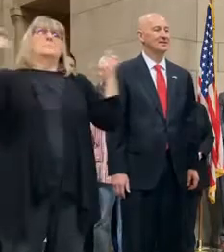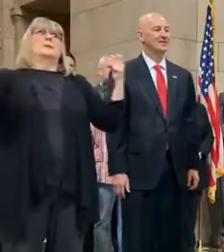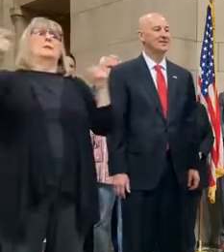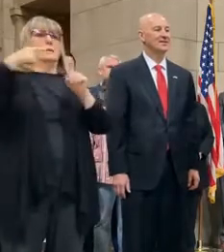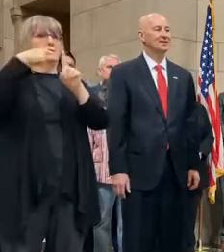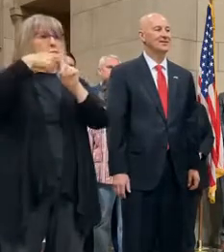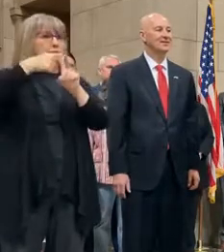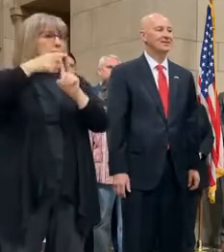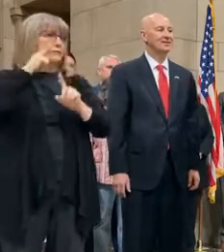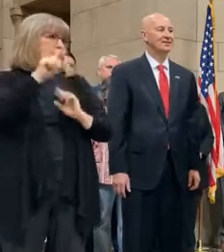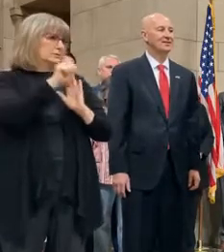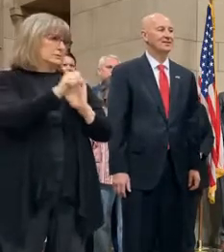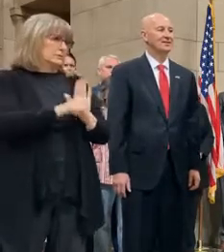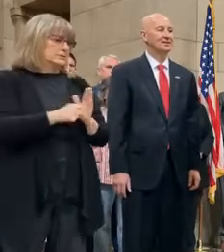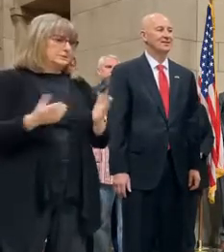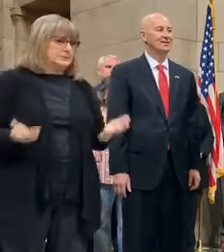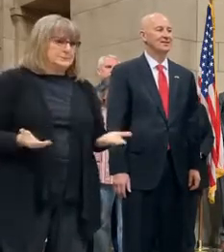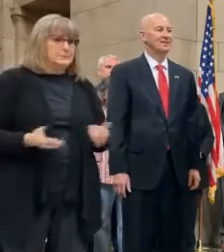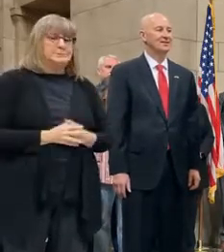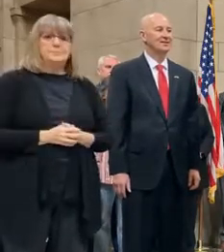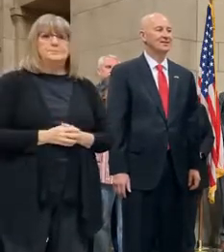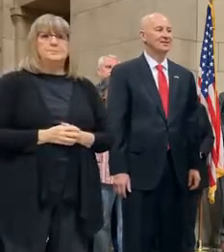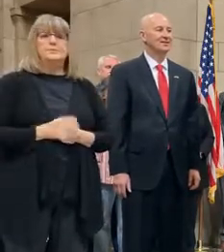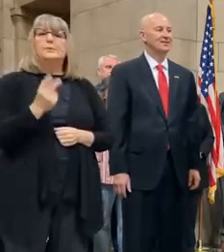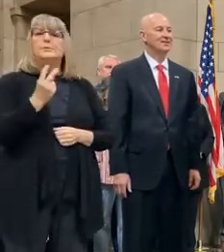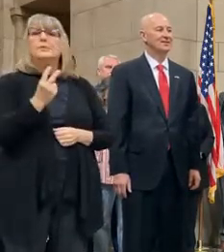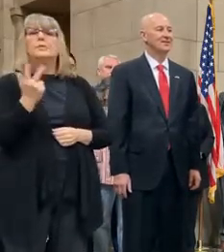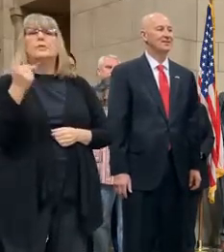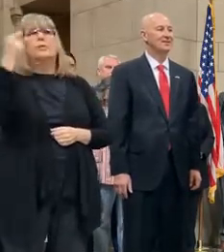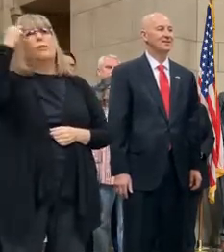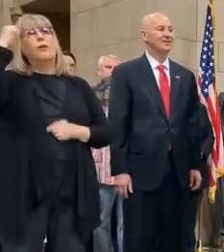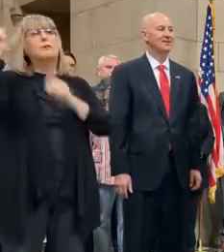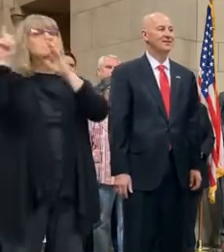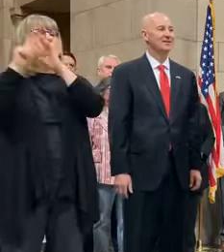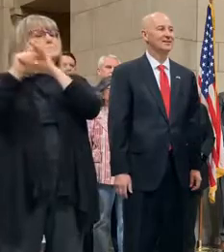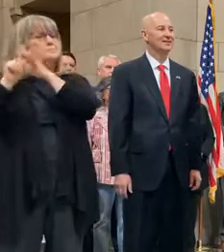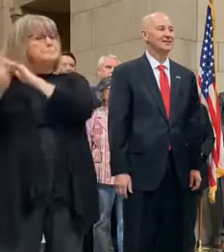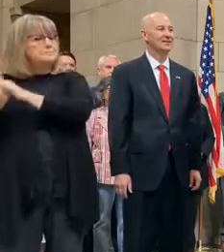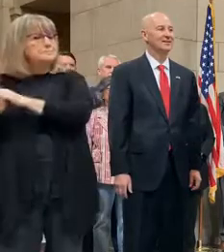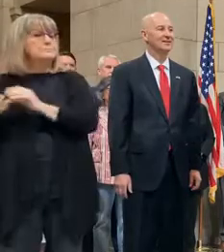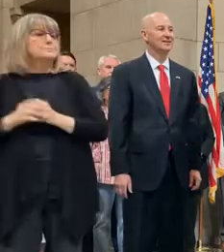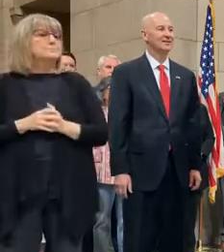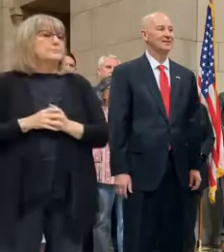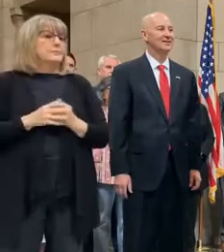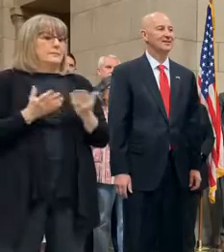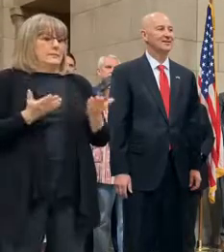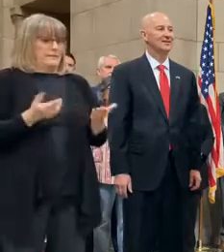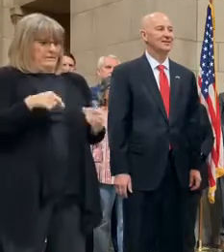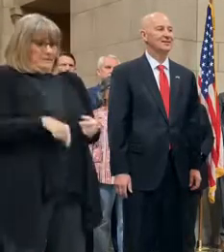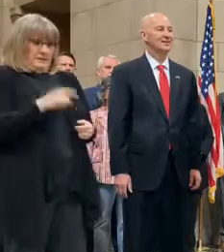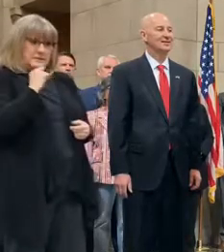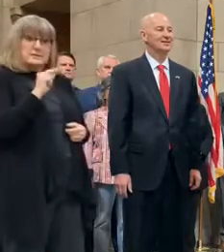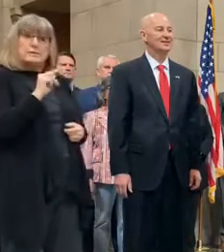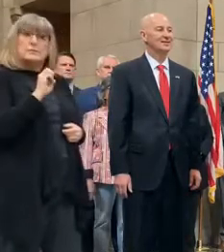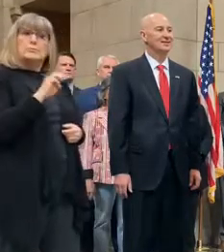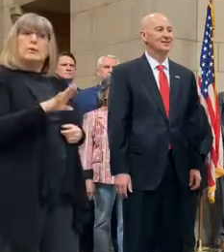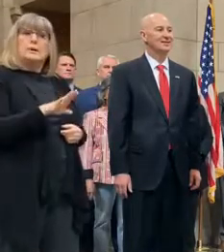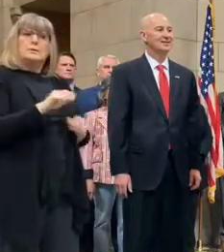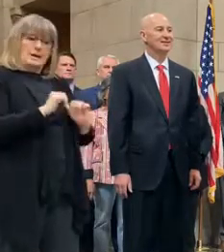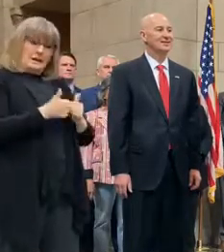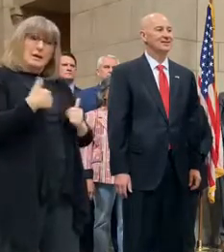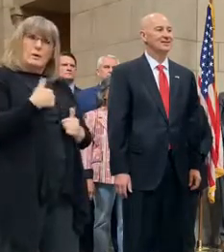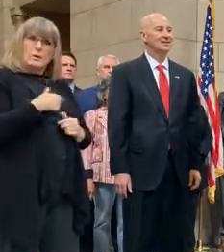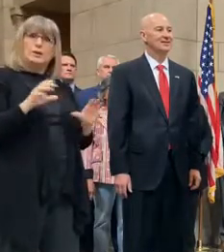to the state of Nebraska. 2 or 3 thoughts come to mind. This is Nebraska. This is how it's done.